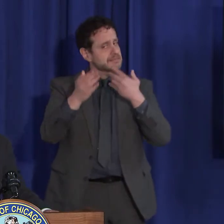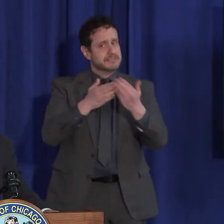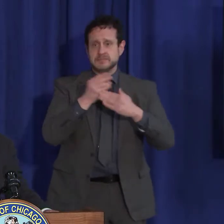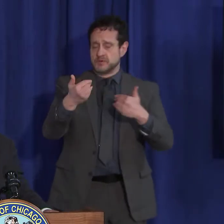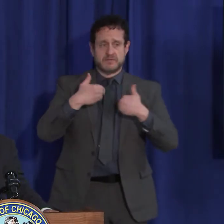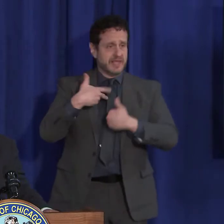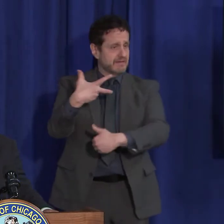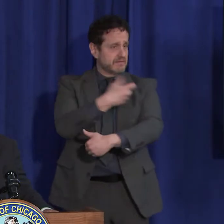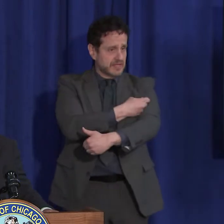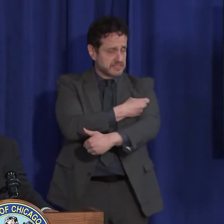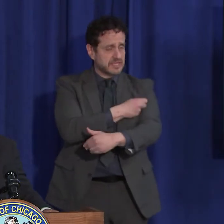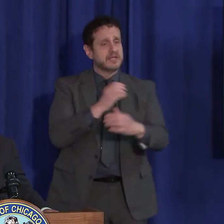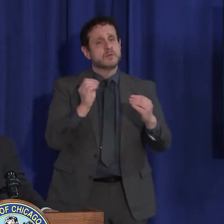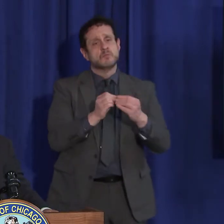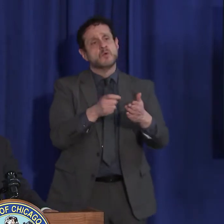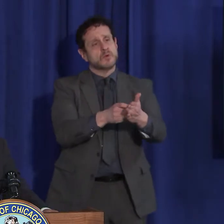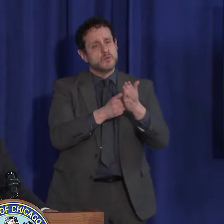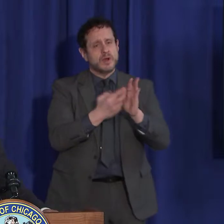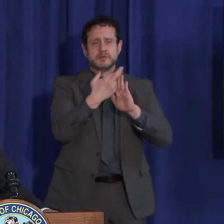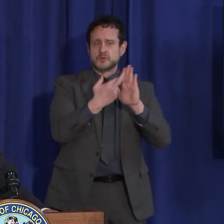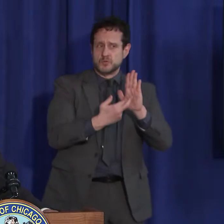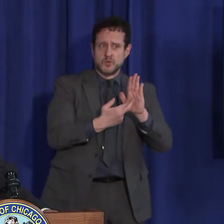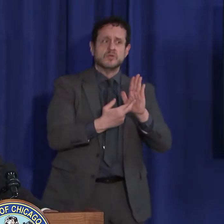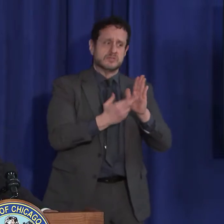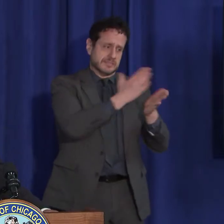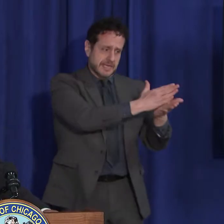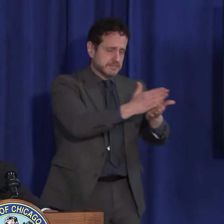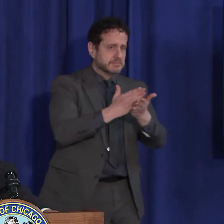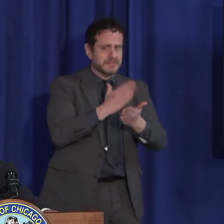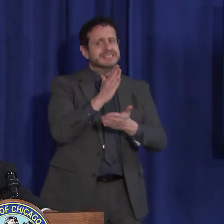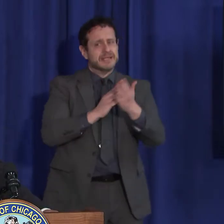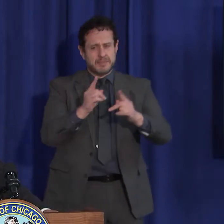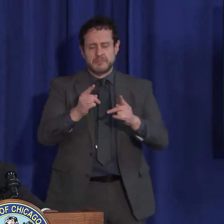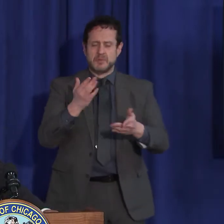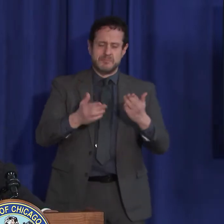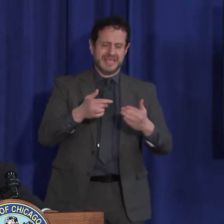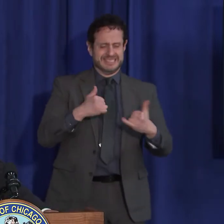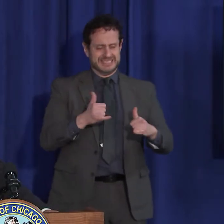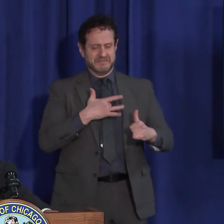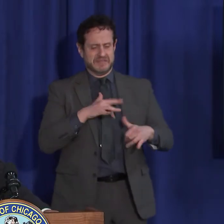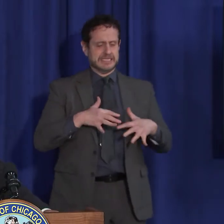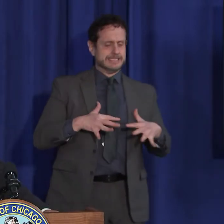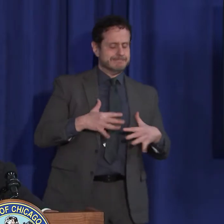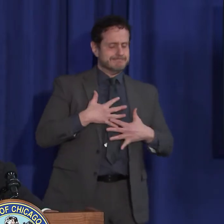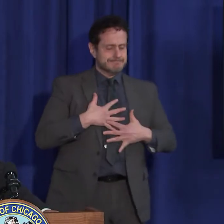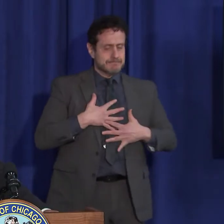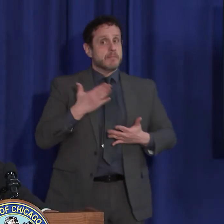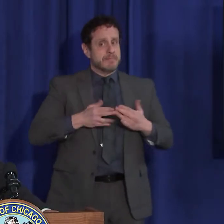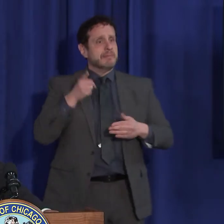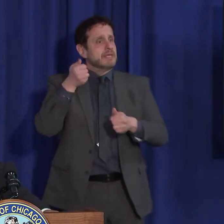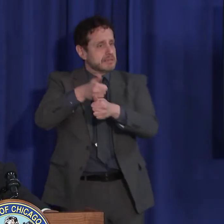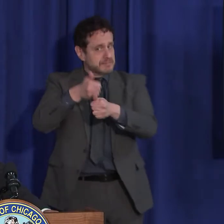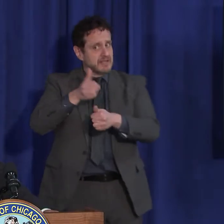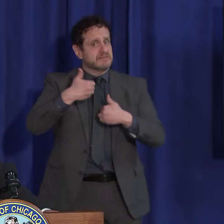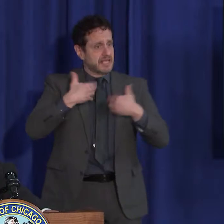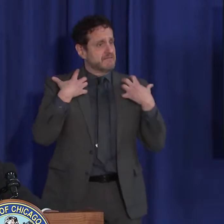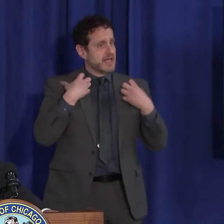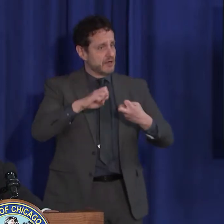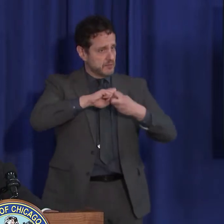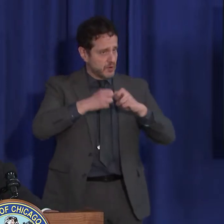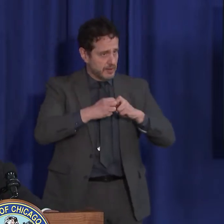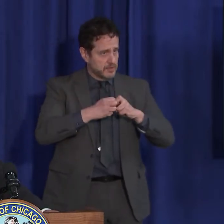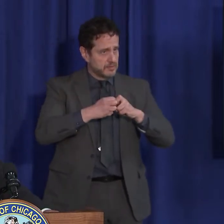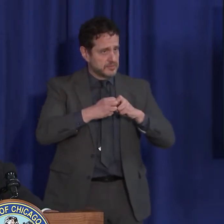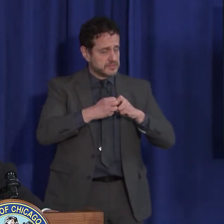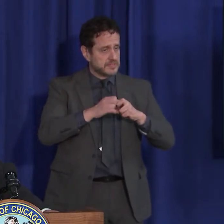or as more mandates and advisories fade. Some may be compromised in their immune systems or